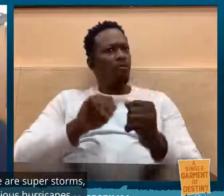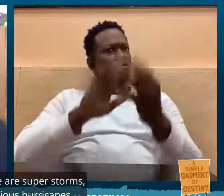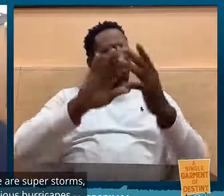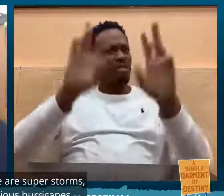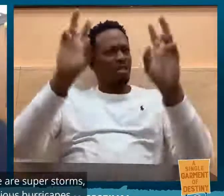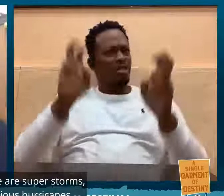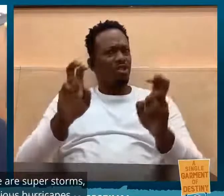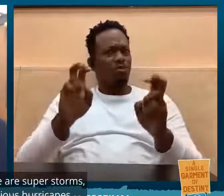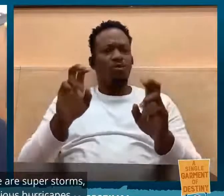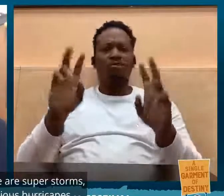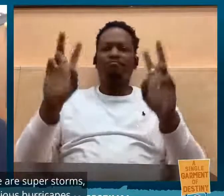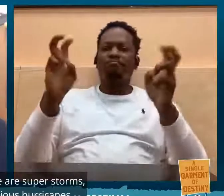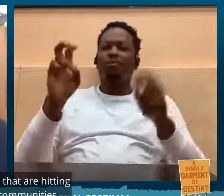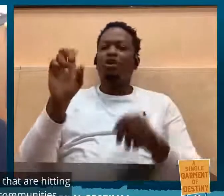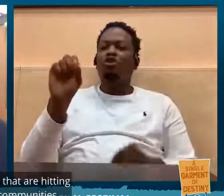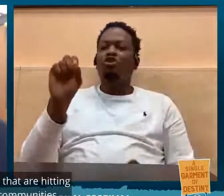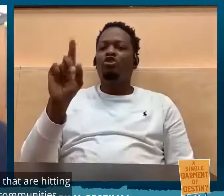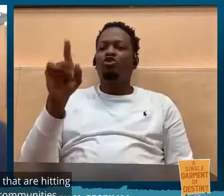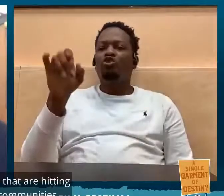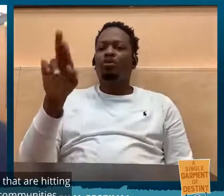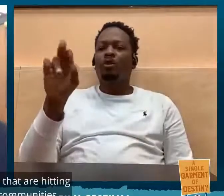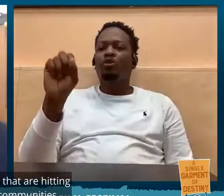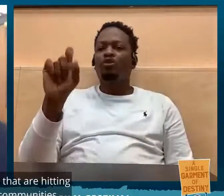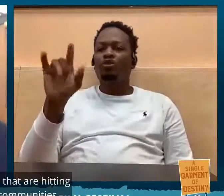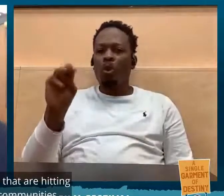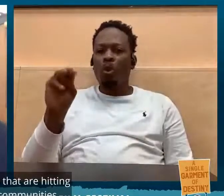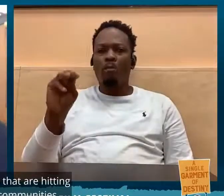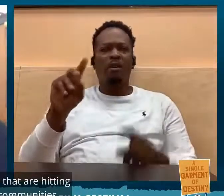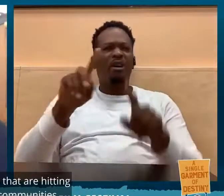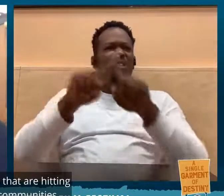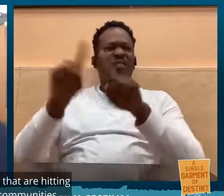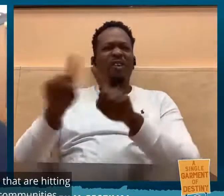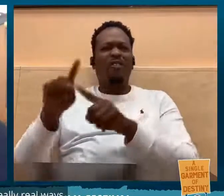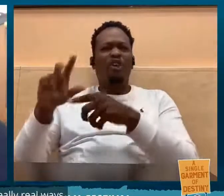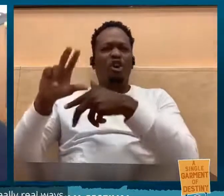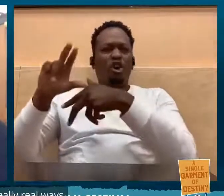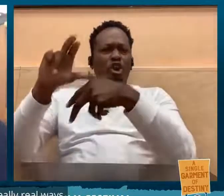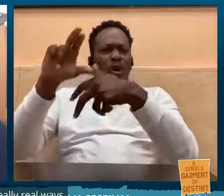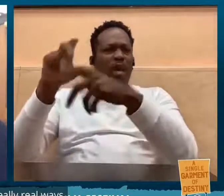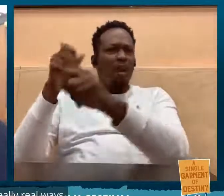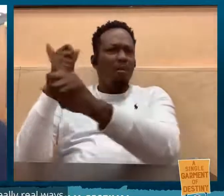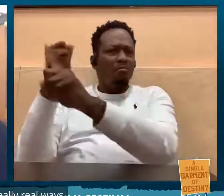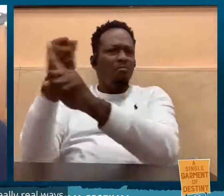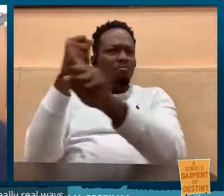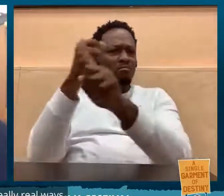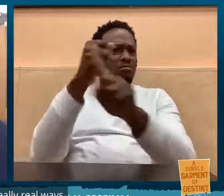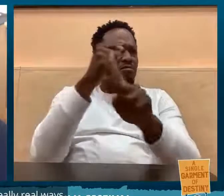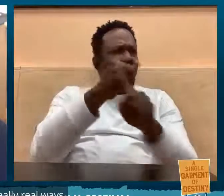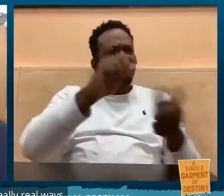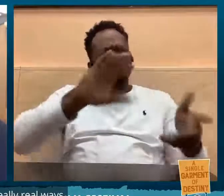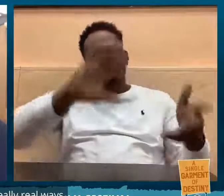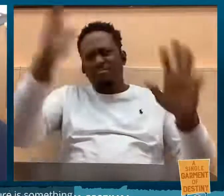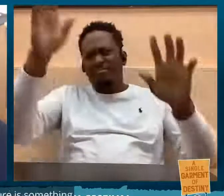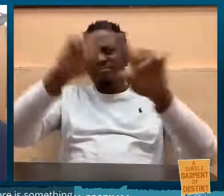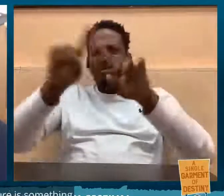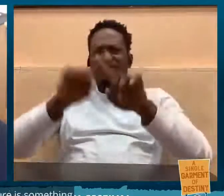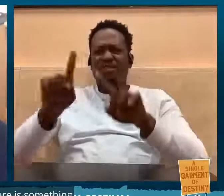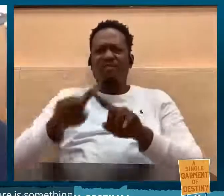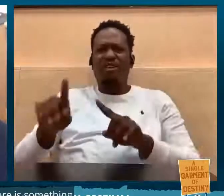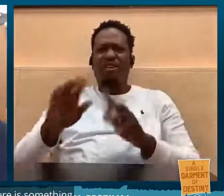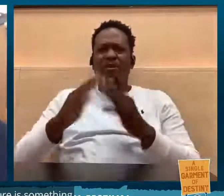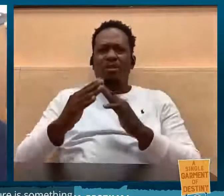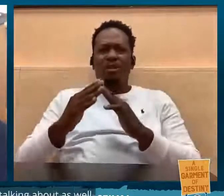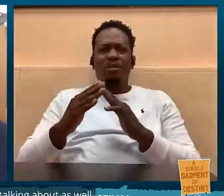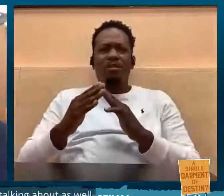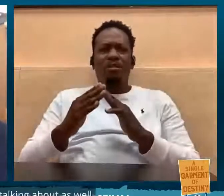superstorms, like, you know, the various hurricanes and others that are hitting various communities in some really real ways.